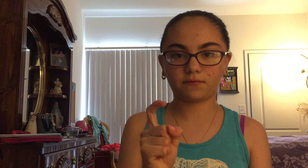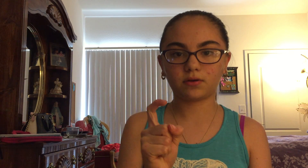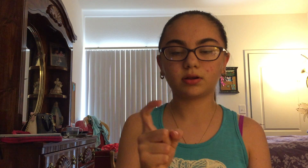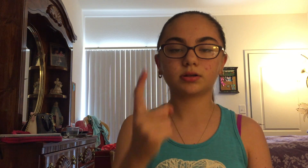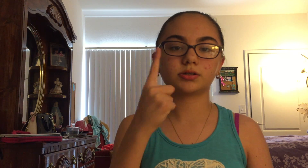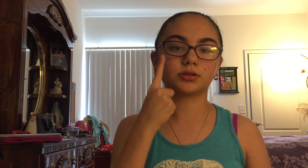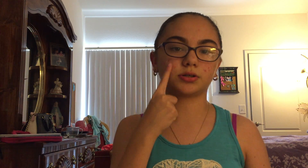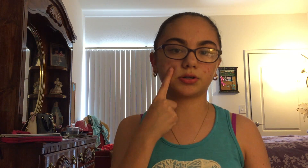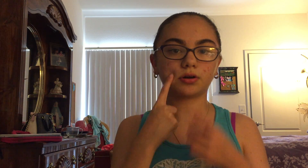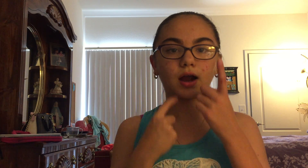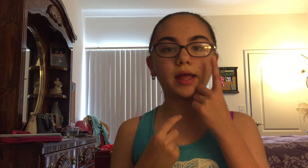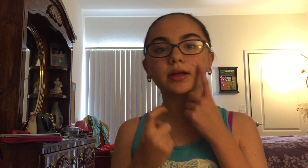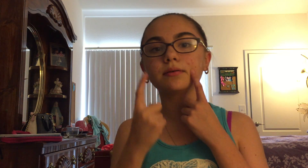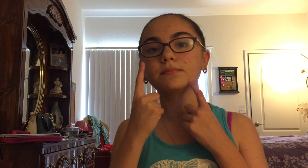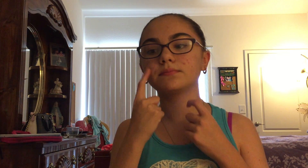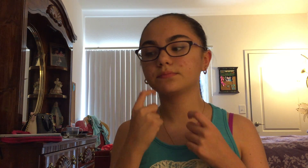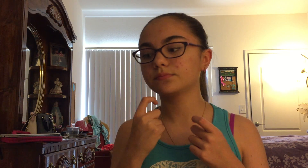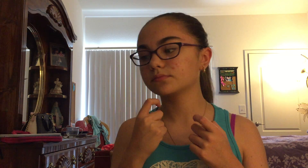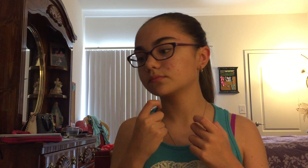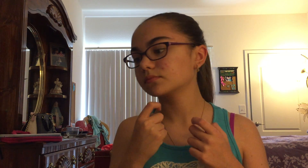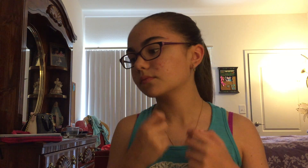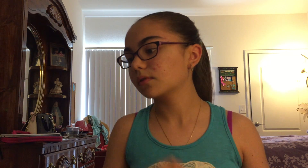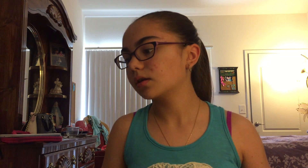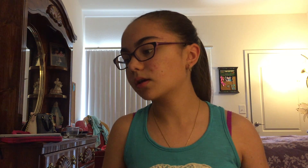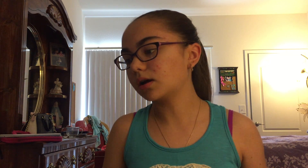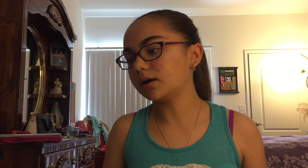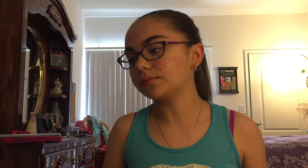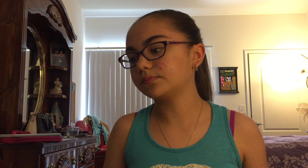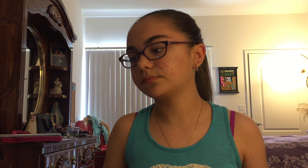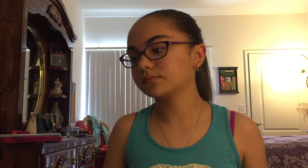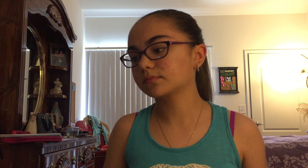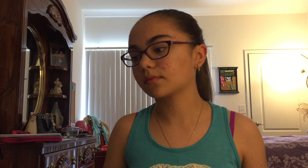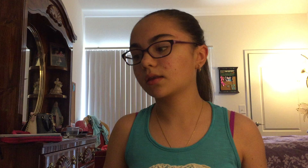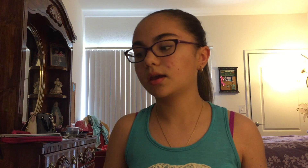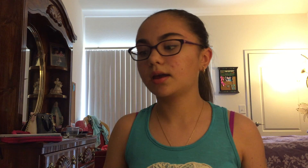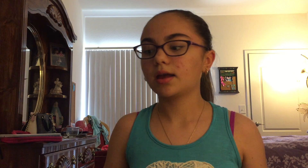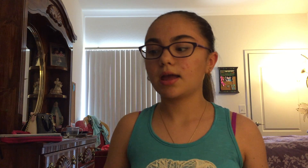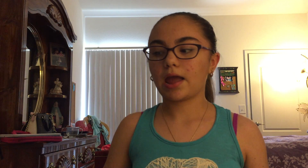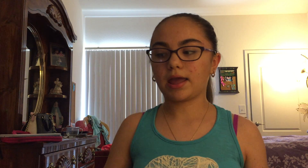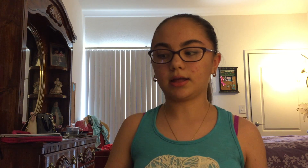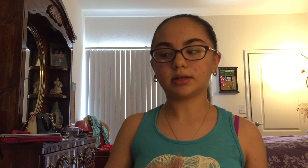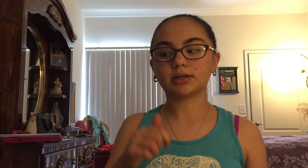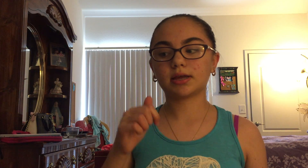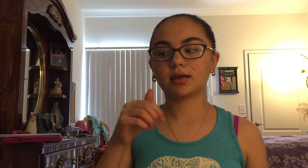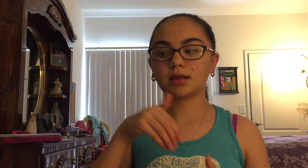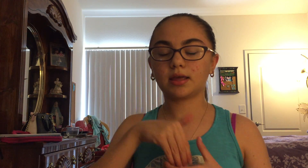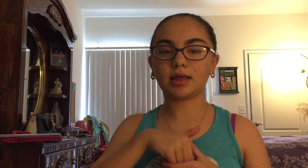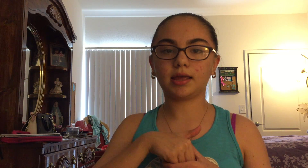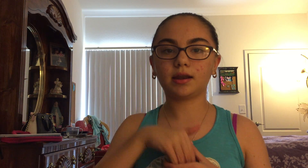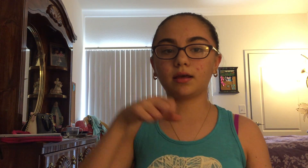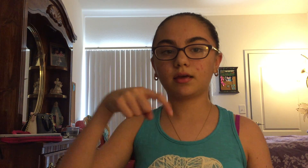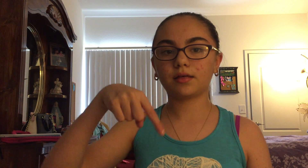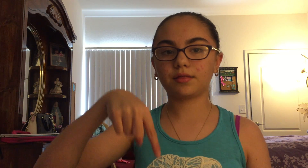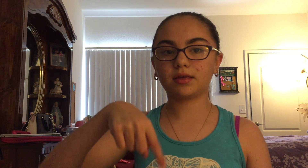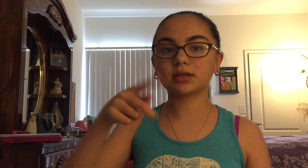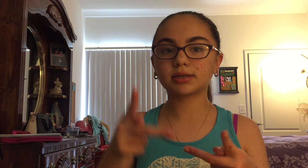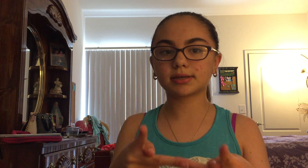to cry um and in this